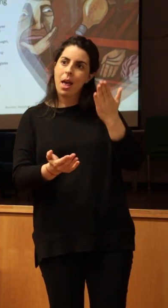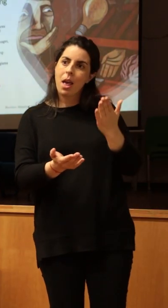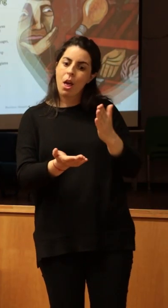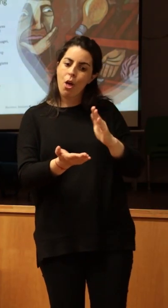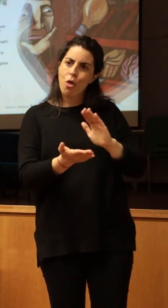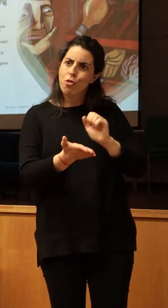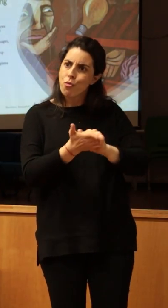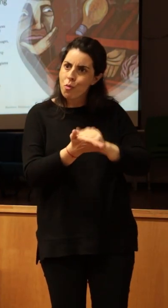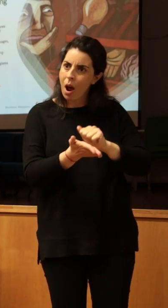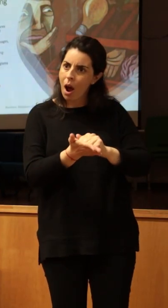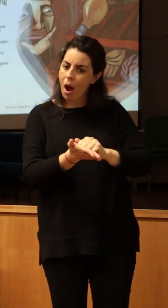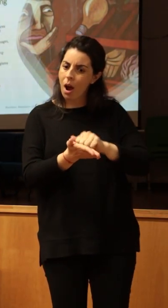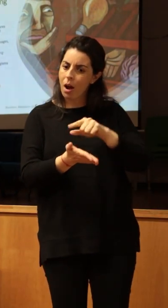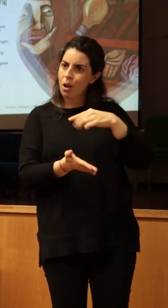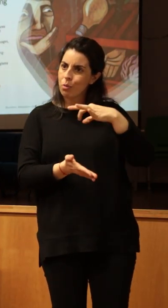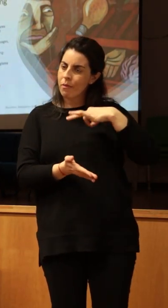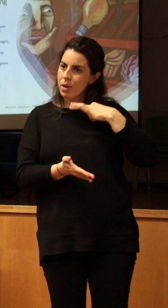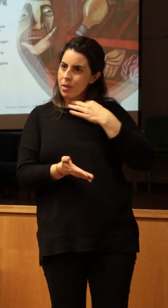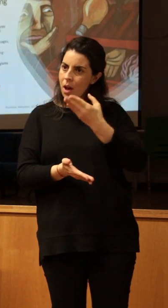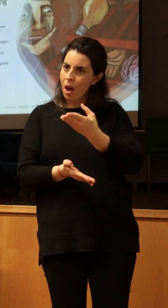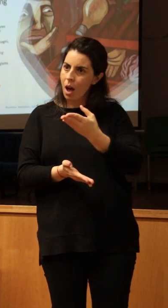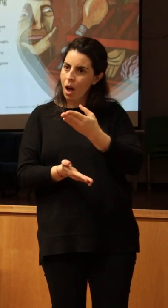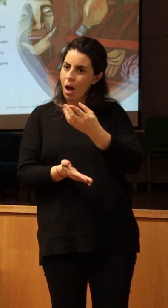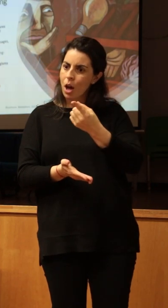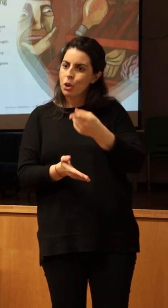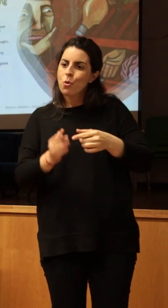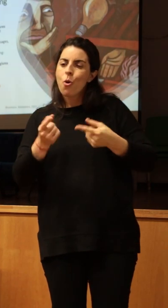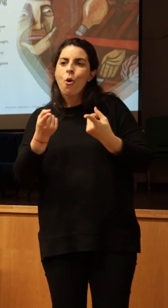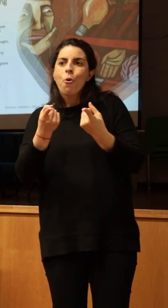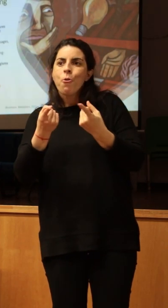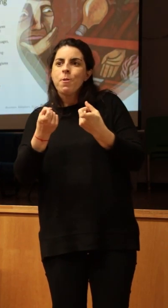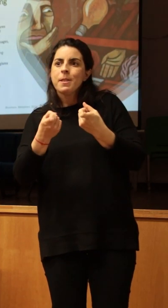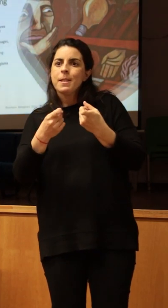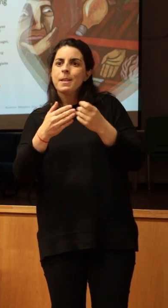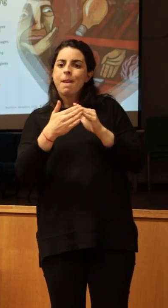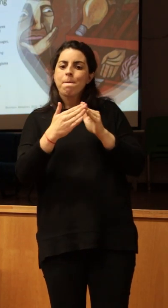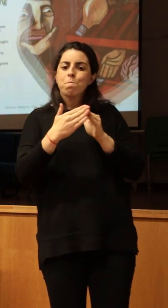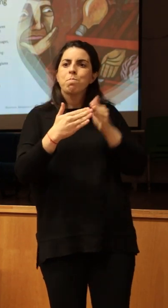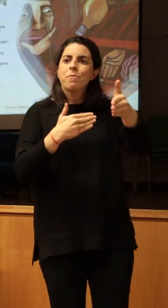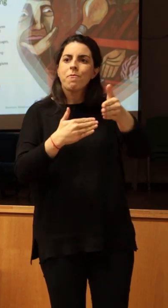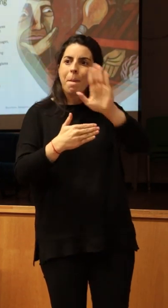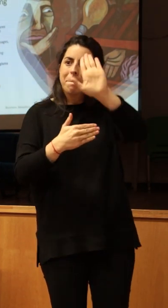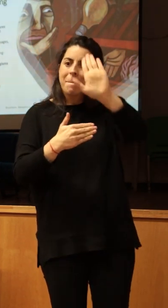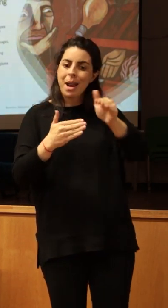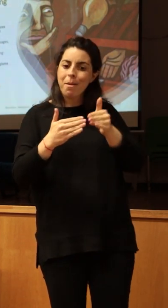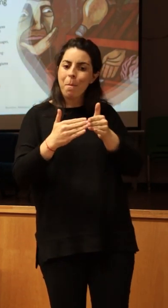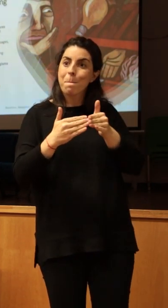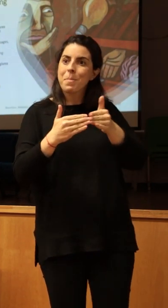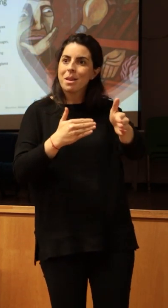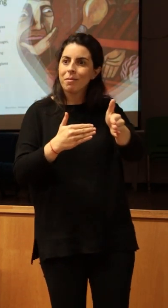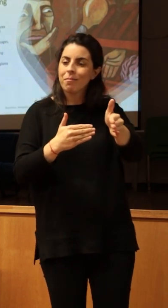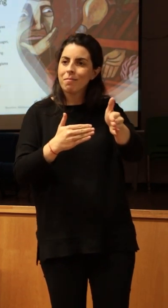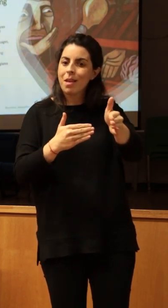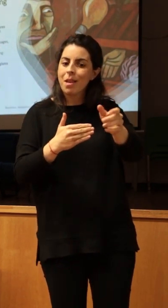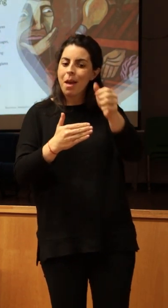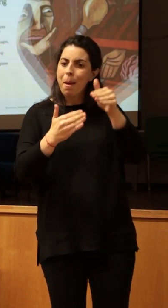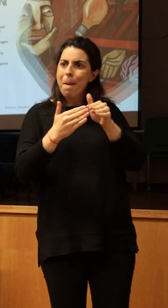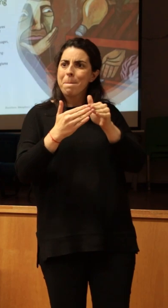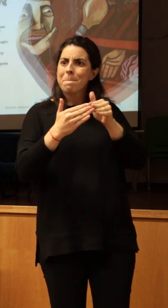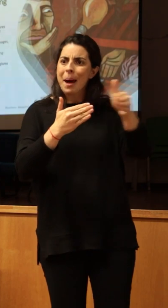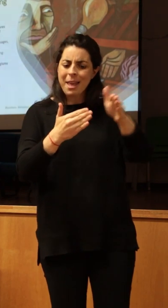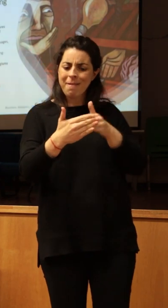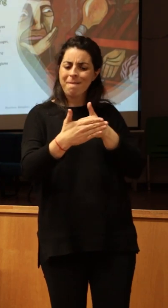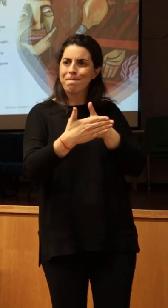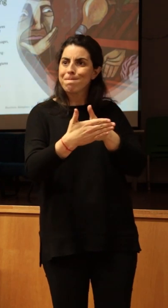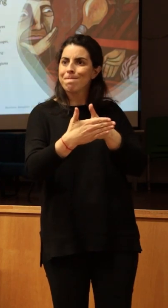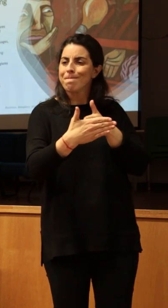you're trying to get to the other side. Y querés atravesar esa pared y llegar al otro lado. And the wall is an obstacle. Y la pared es un obstáculo. Anything else you